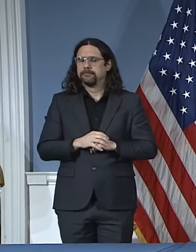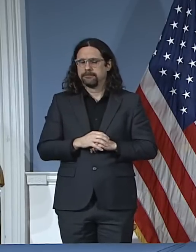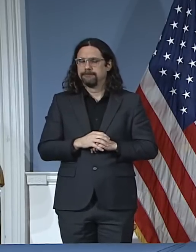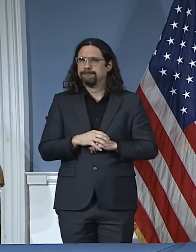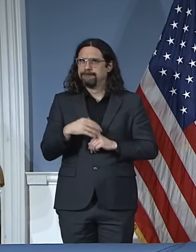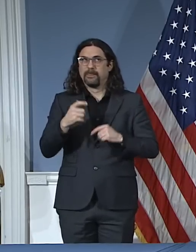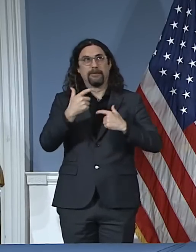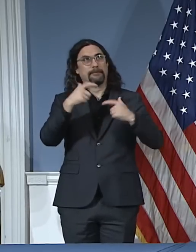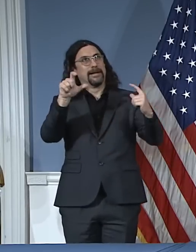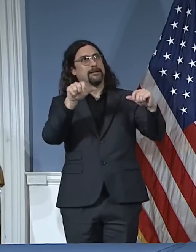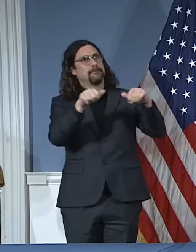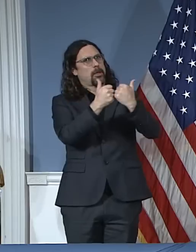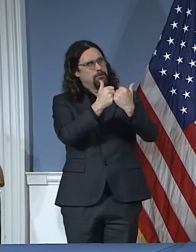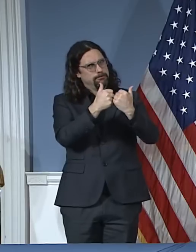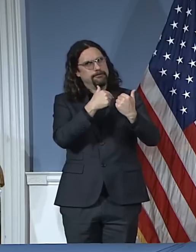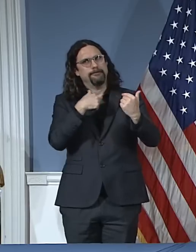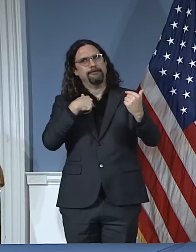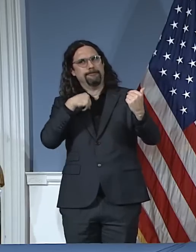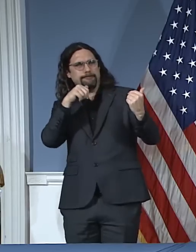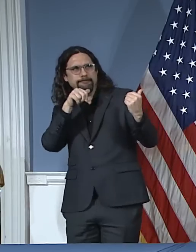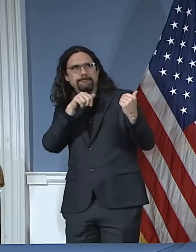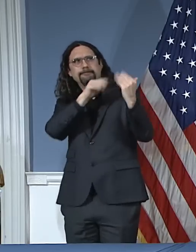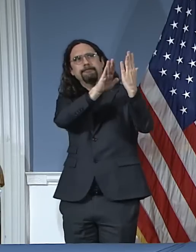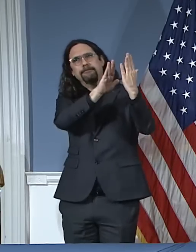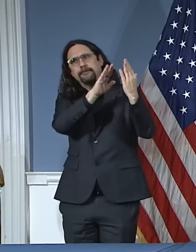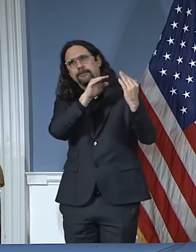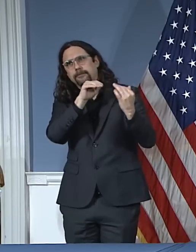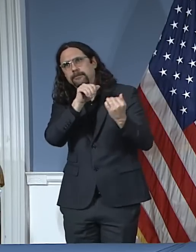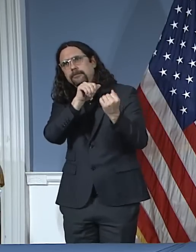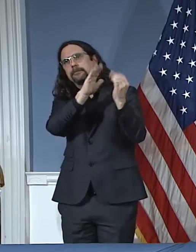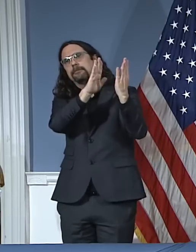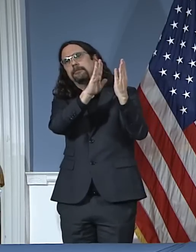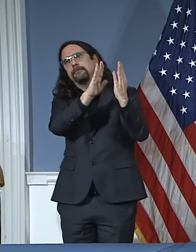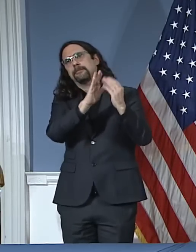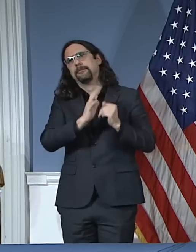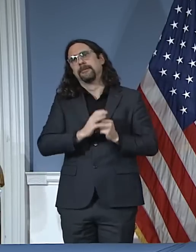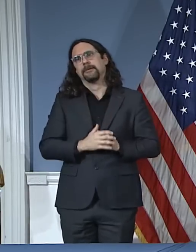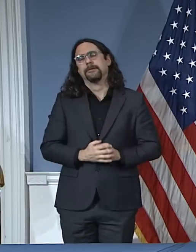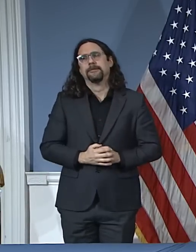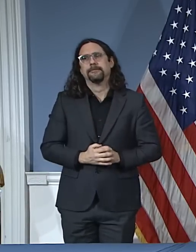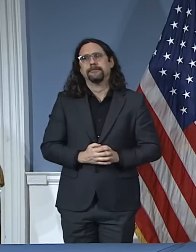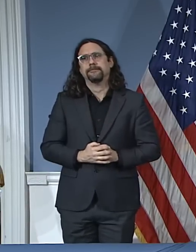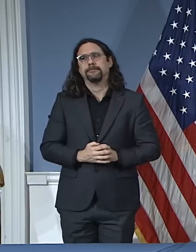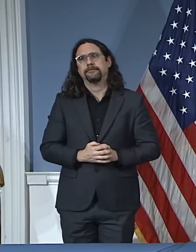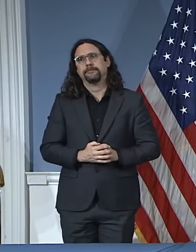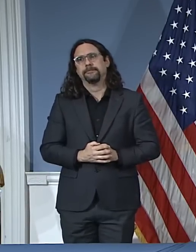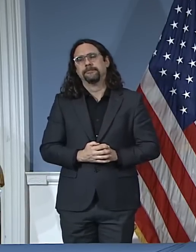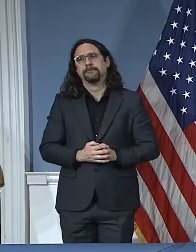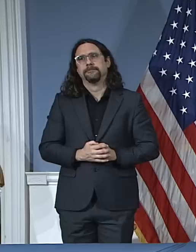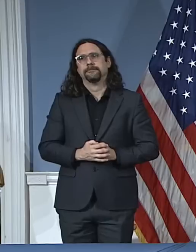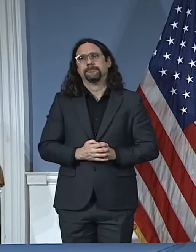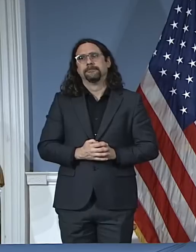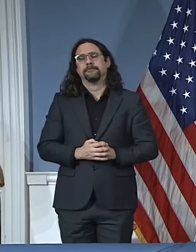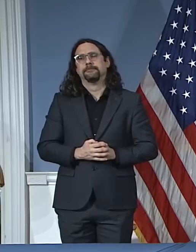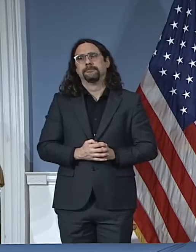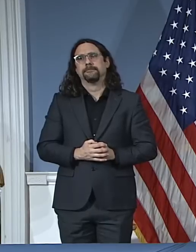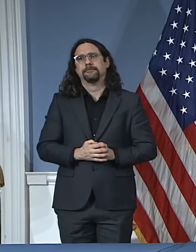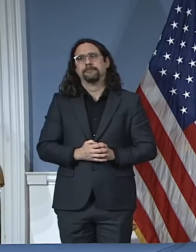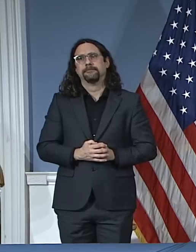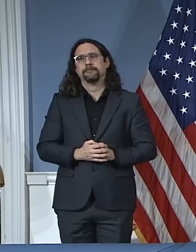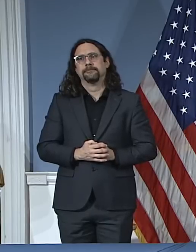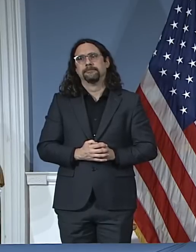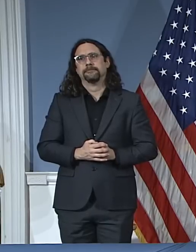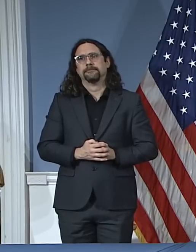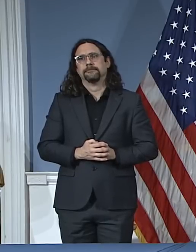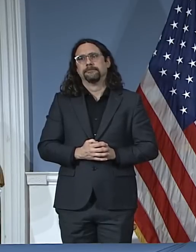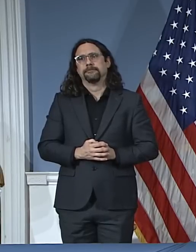and the creativity and the sense of entrepreneurship to find a way to overcome this crisis with